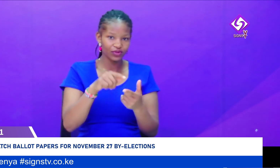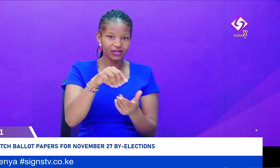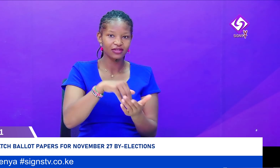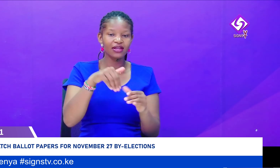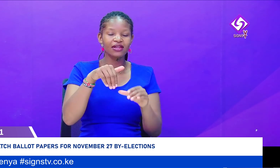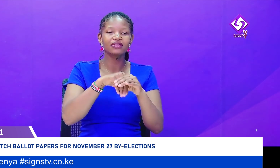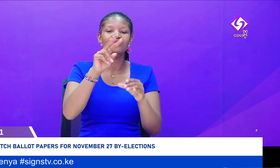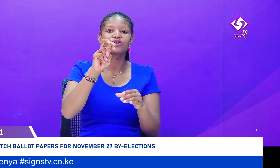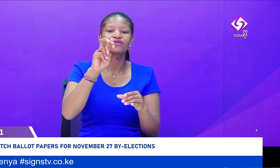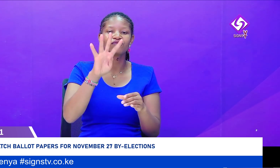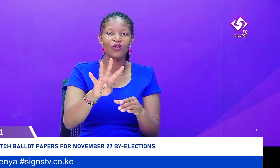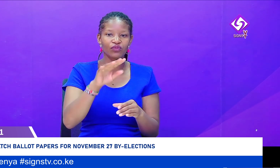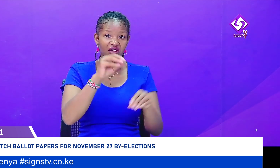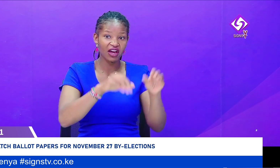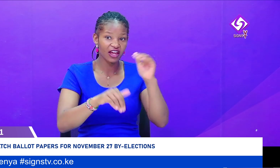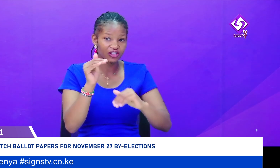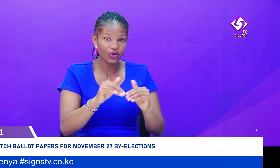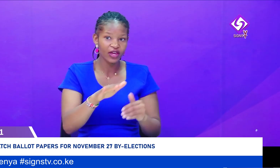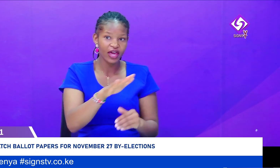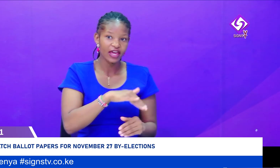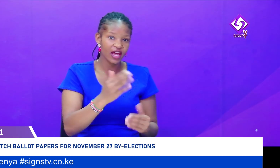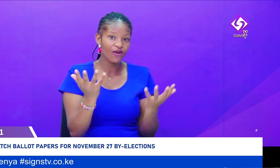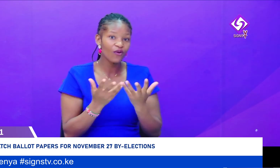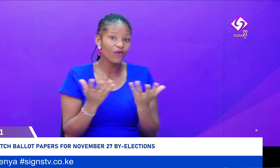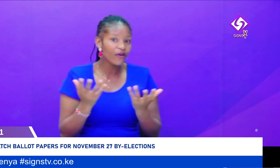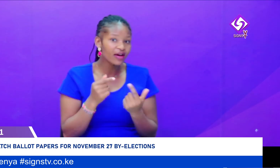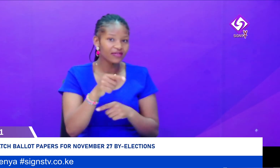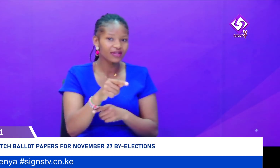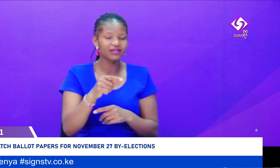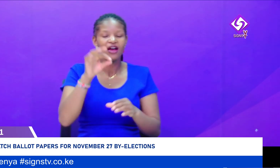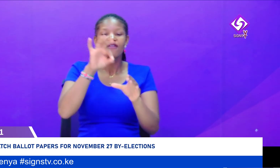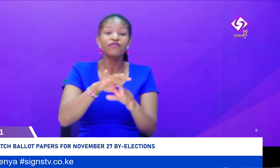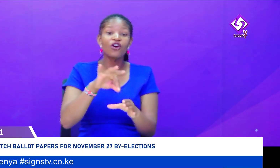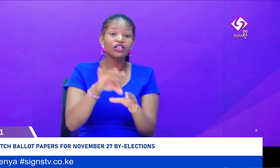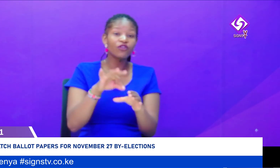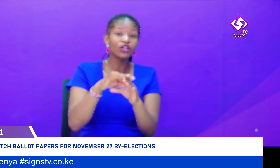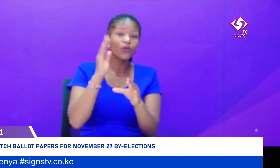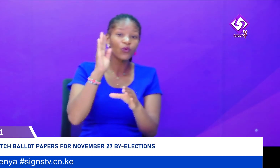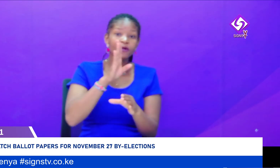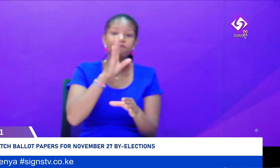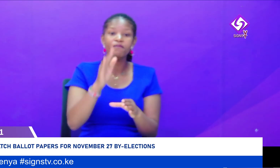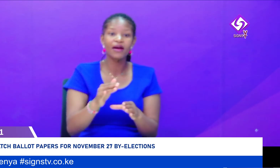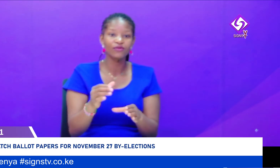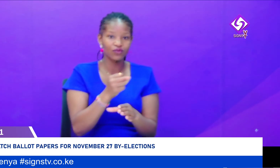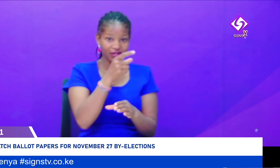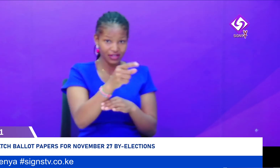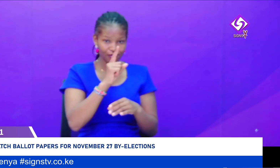of 181 candidates who are set to contest in the 24 electoral